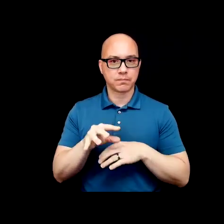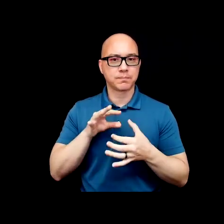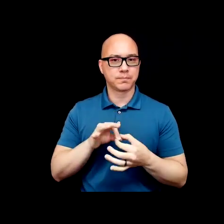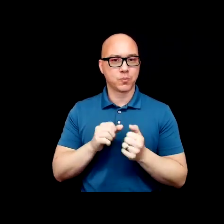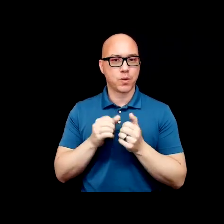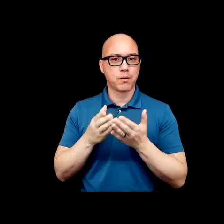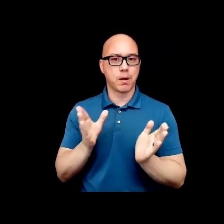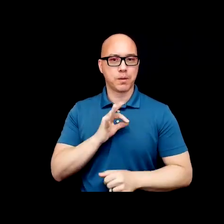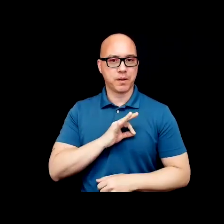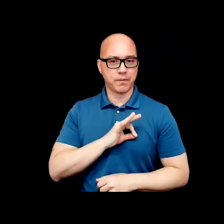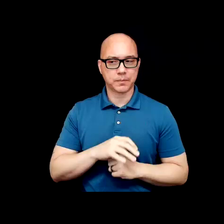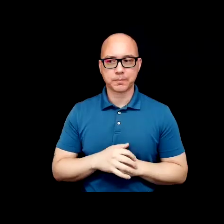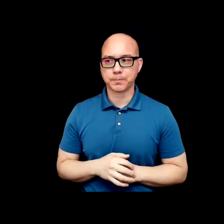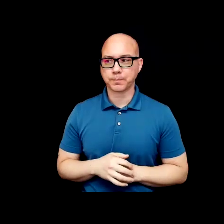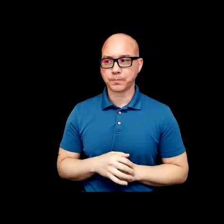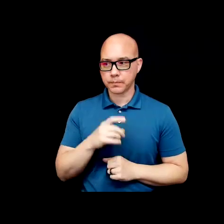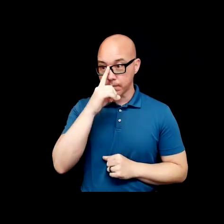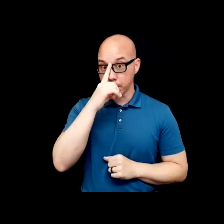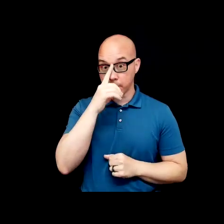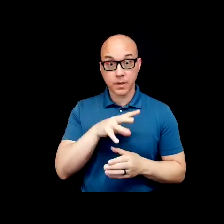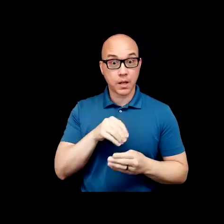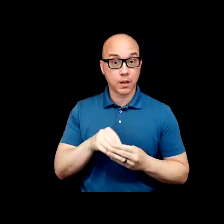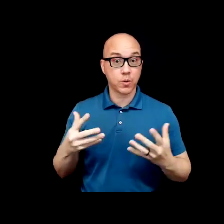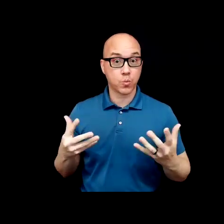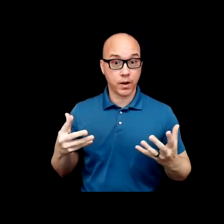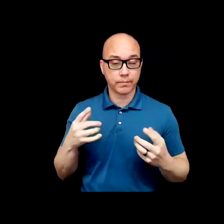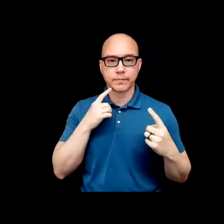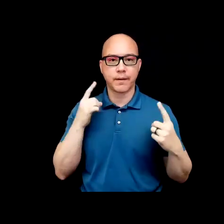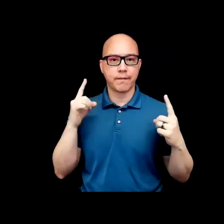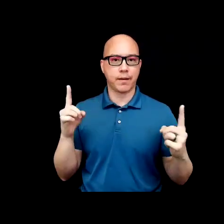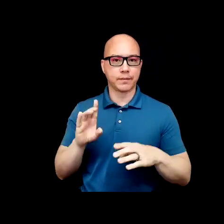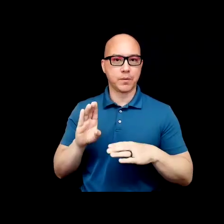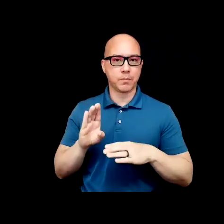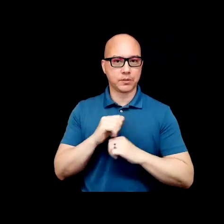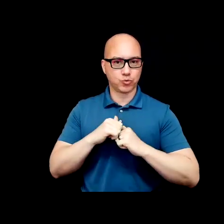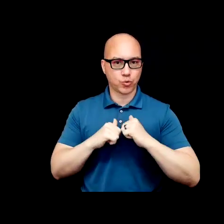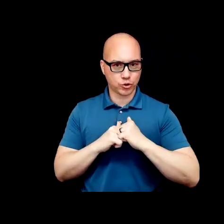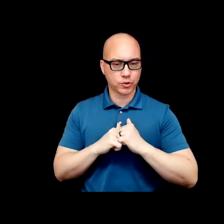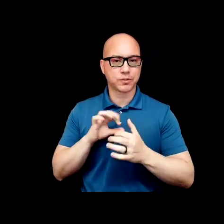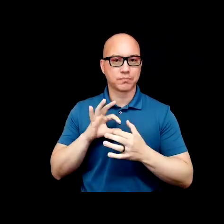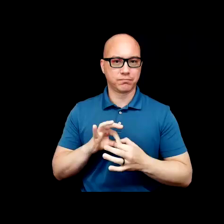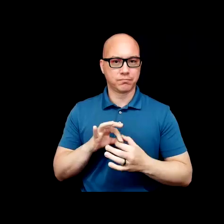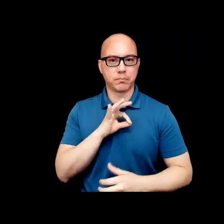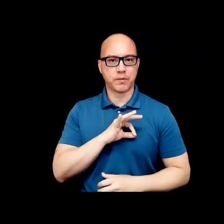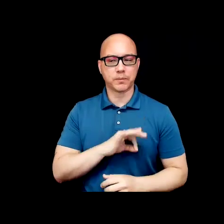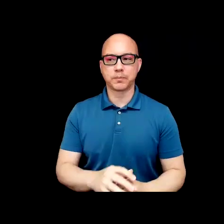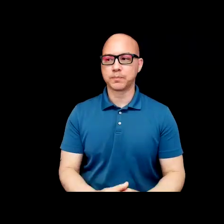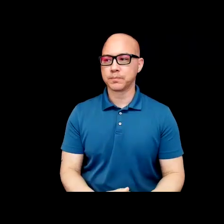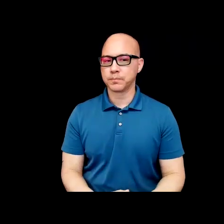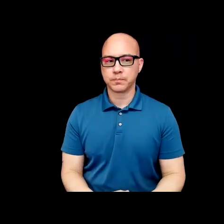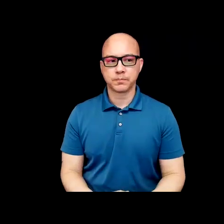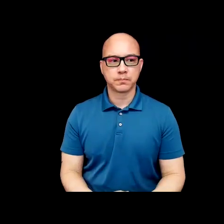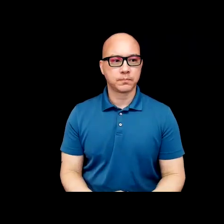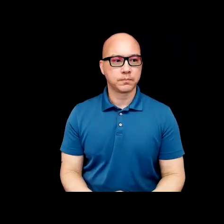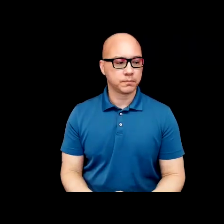benefits, including the effect of business structures on benefits. All right,